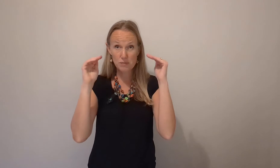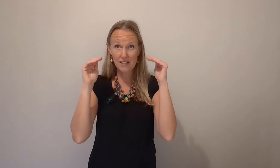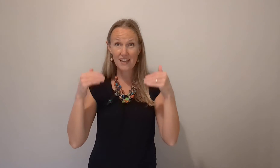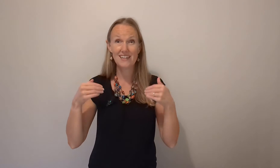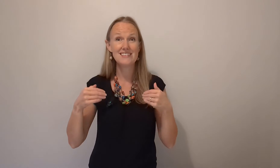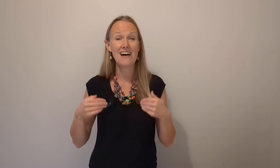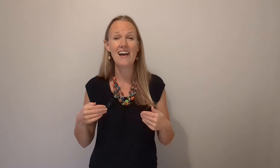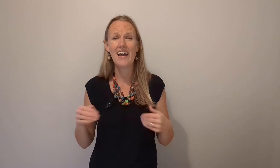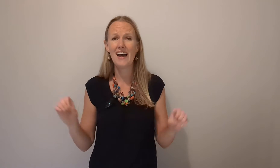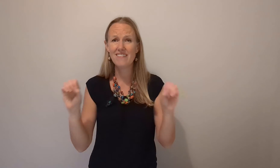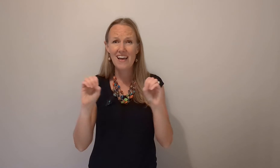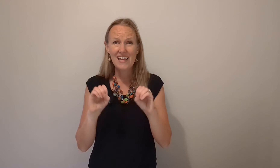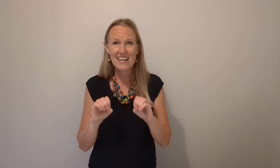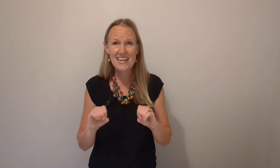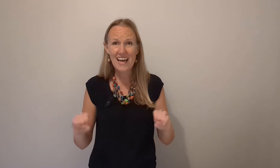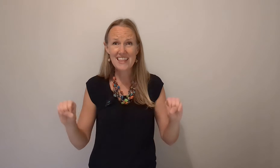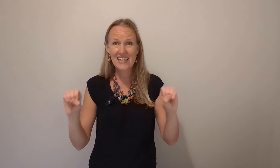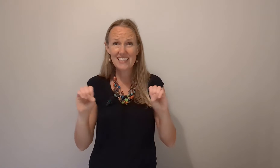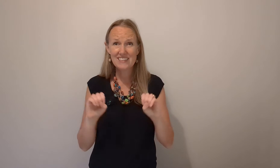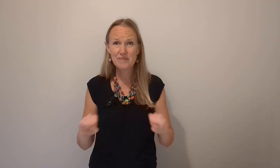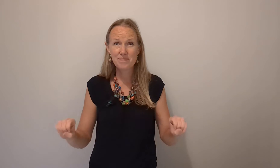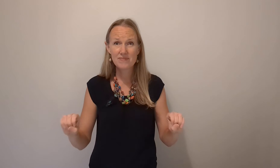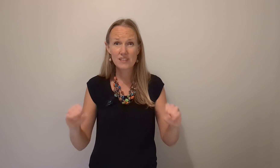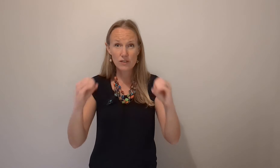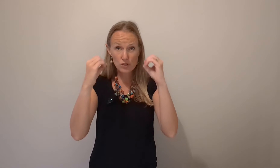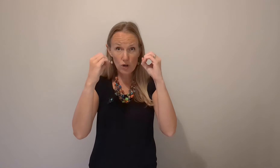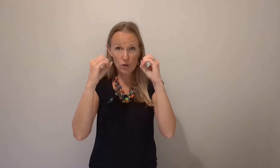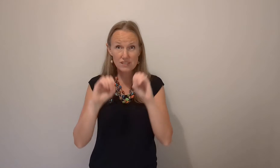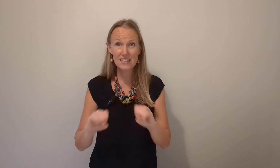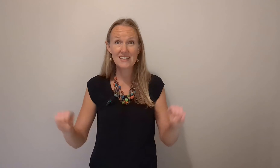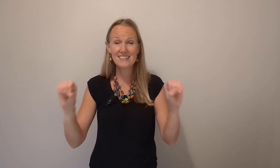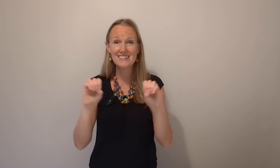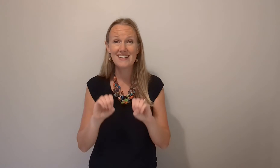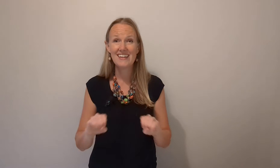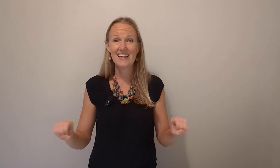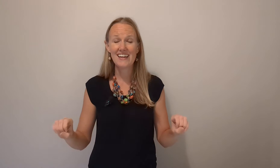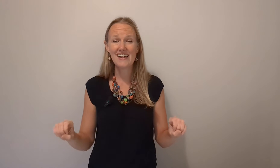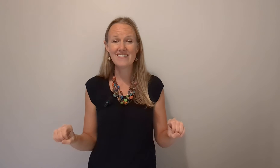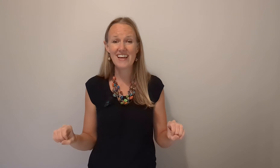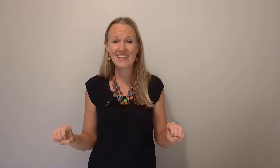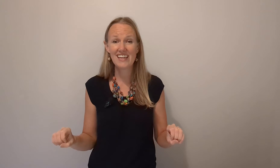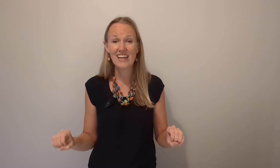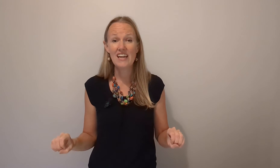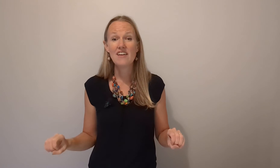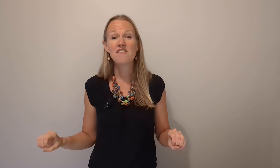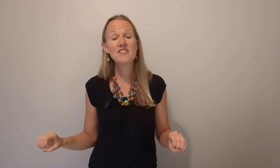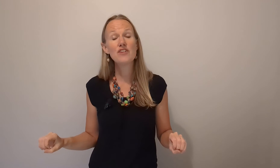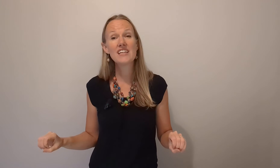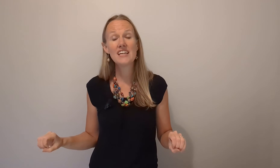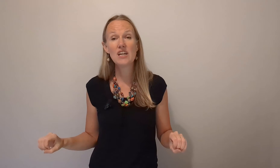bent hands, I have nothing, those O's like this, okay, I have nothing. Fit for a king, we're